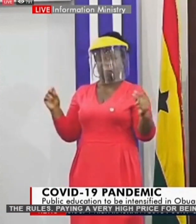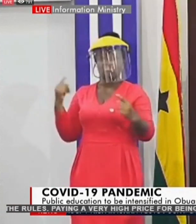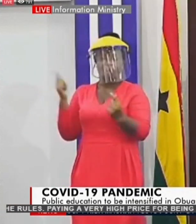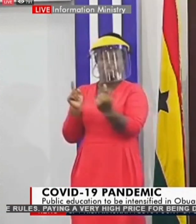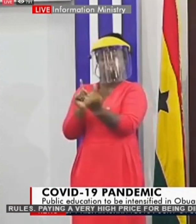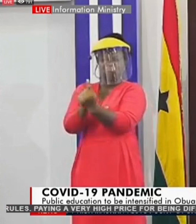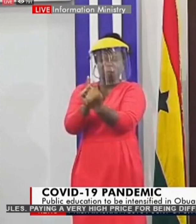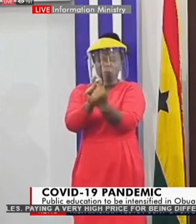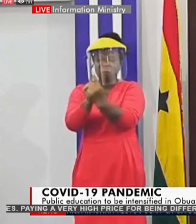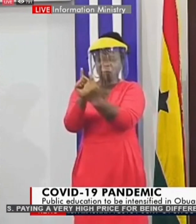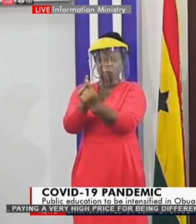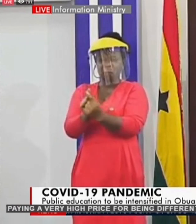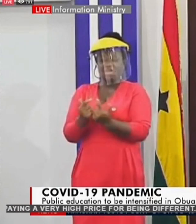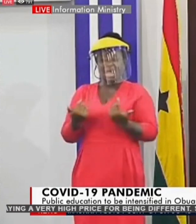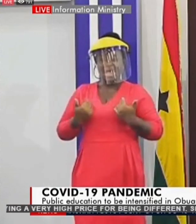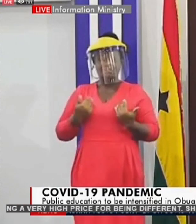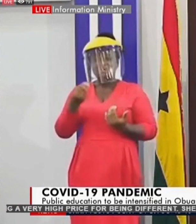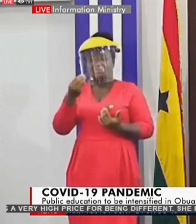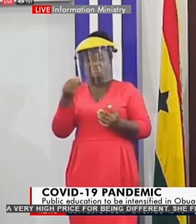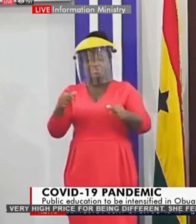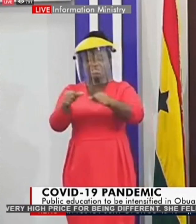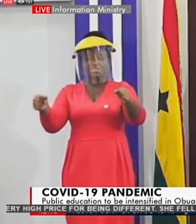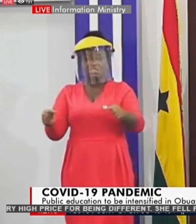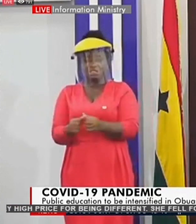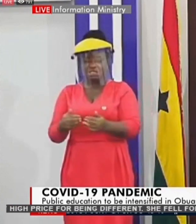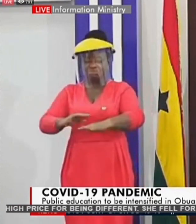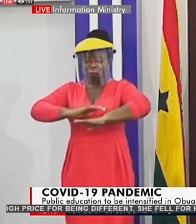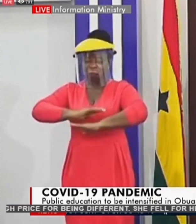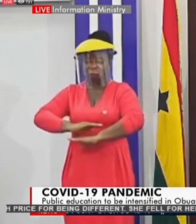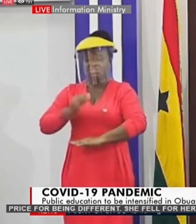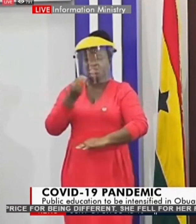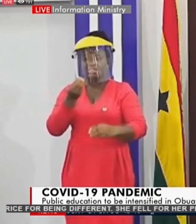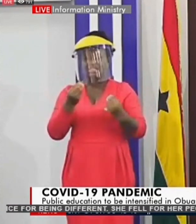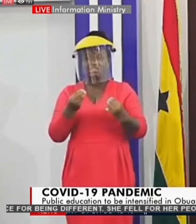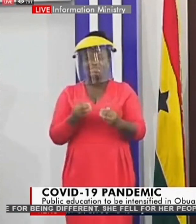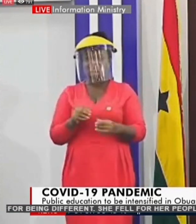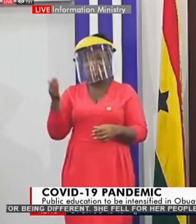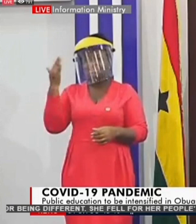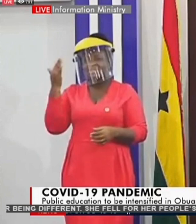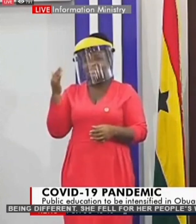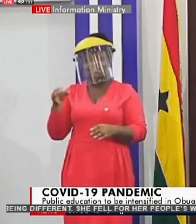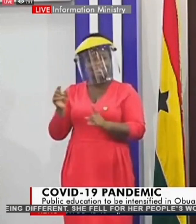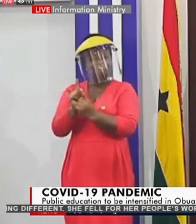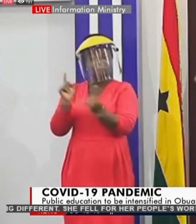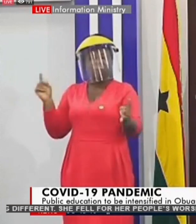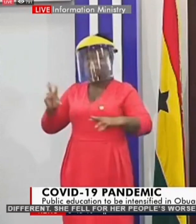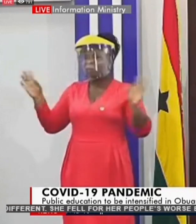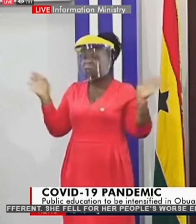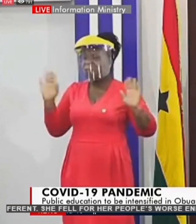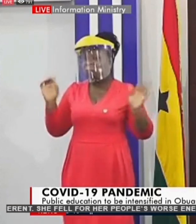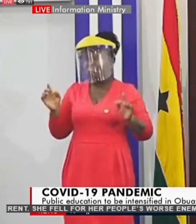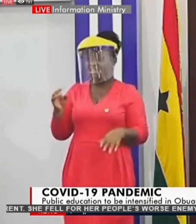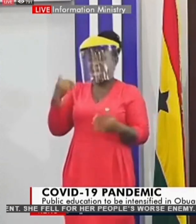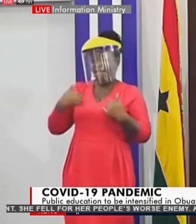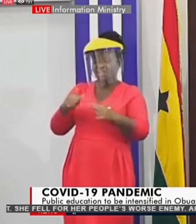issue about, they have a canteen, and you can see that social distancing is also not being practiced in the canteen. So they have a table that 6